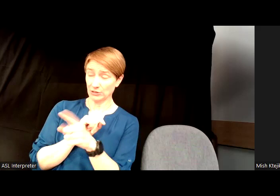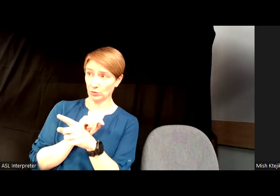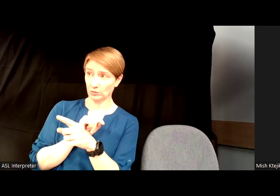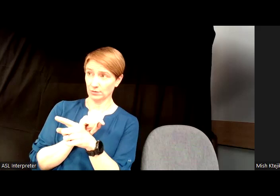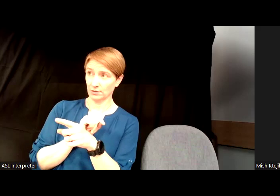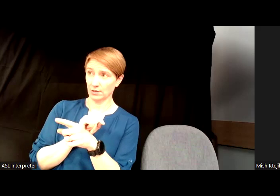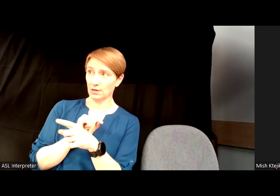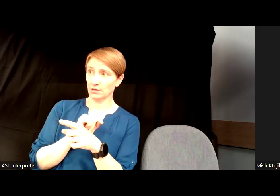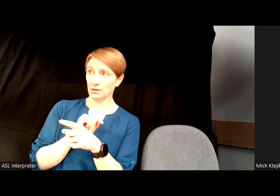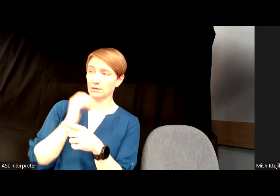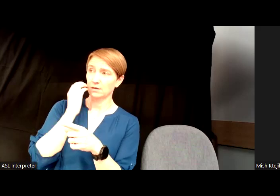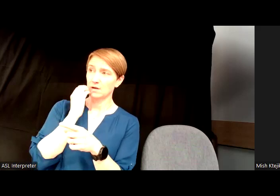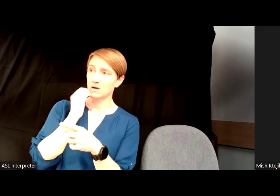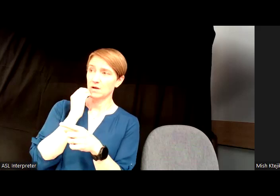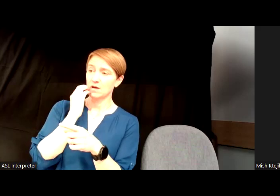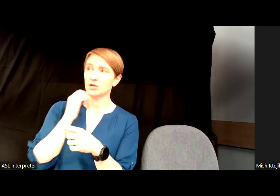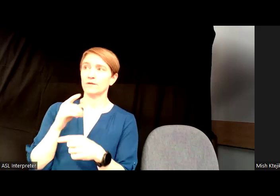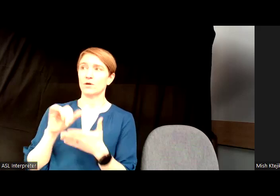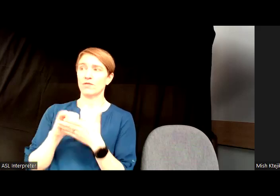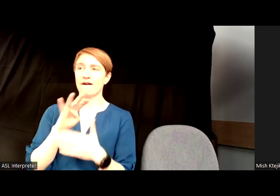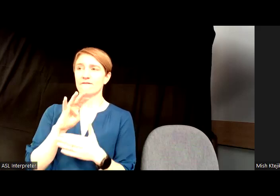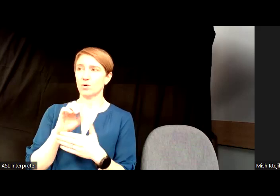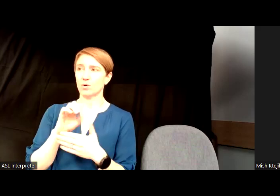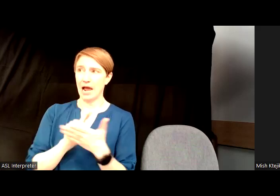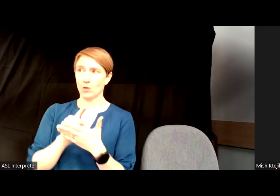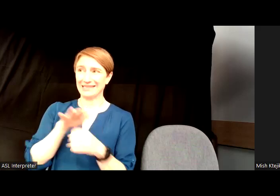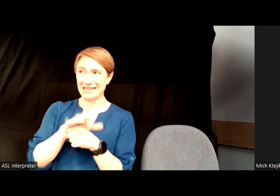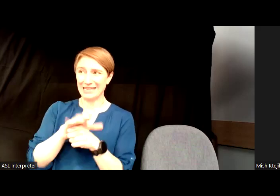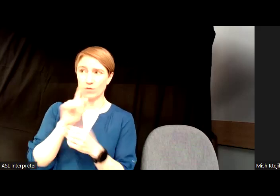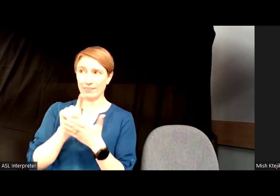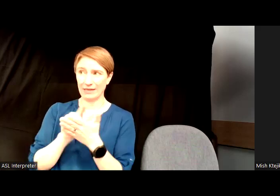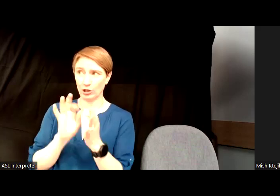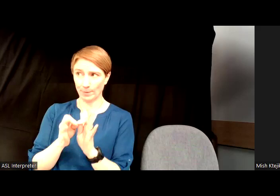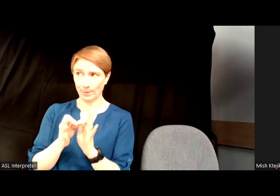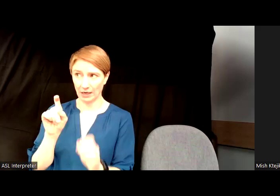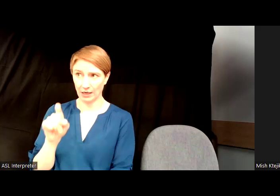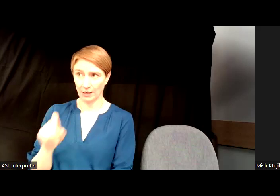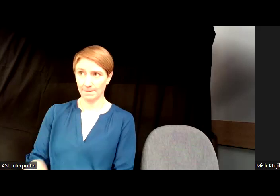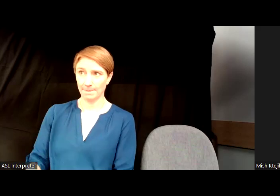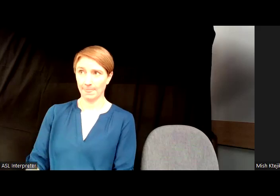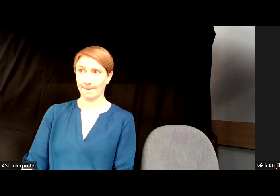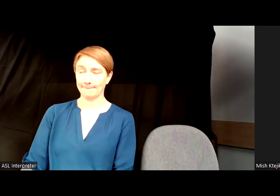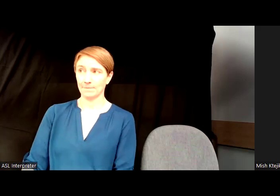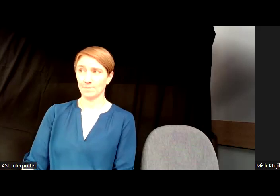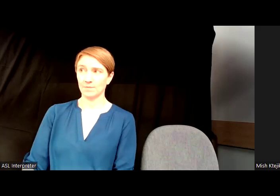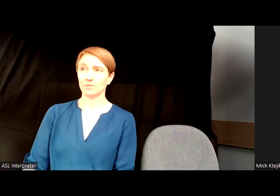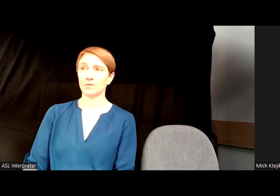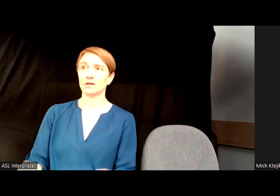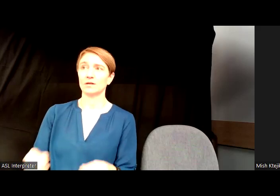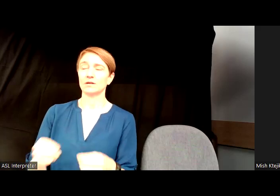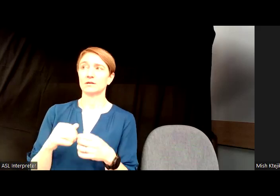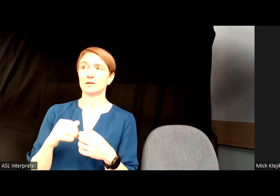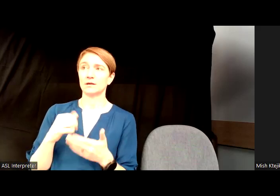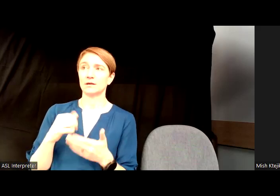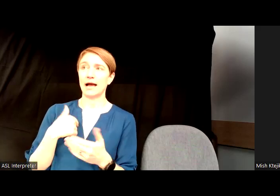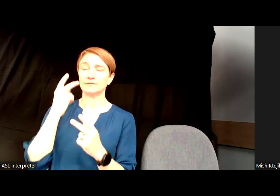Colleen, I'm asking you. And do you feel that 40 hours is enough for legal interpreting? I'm asking. Colleen is saying, yeah. I mean, I've